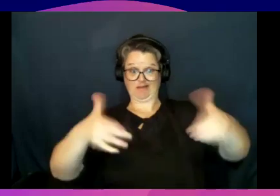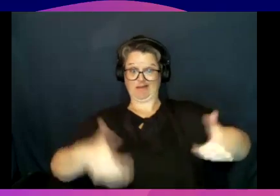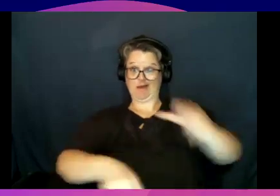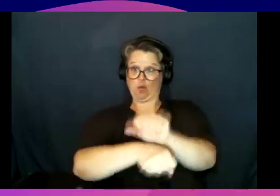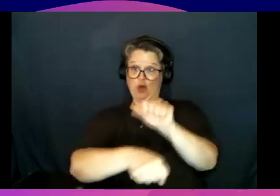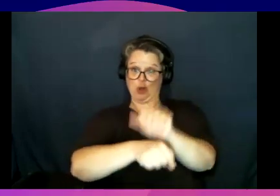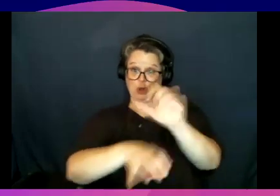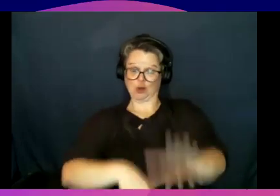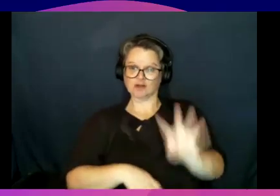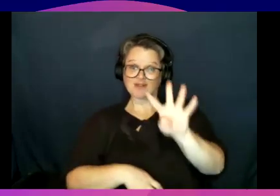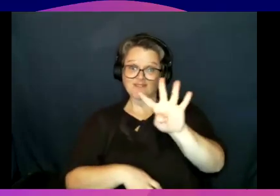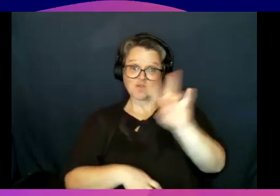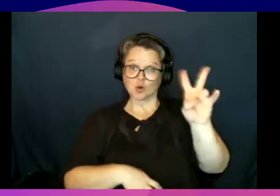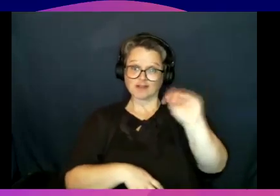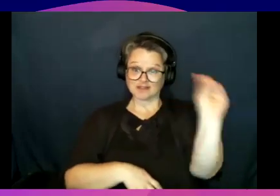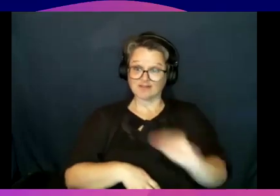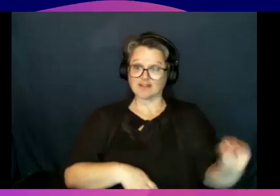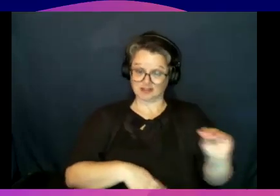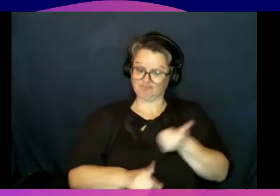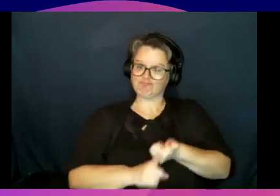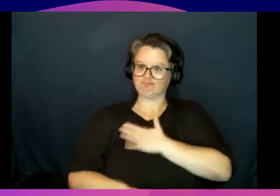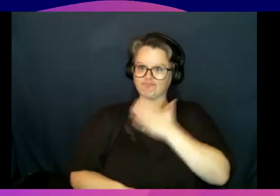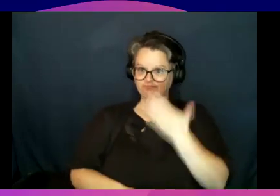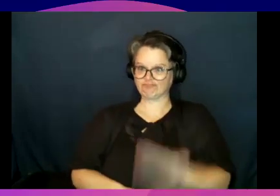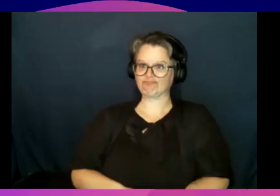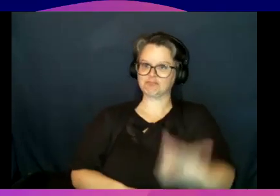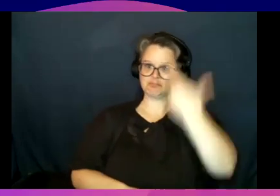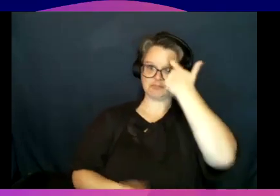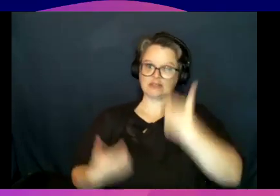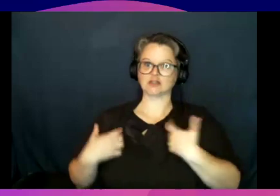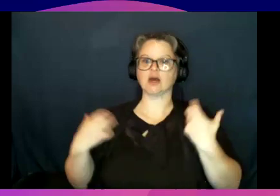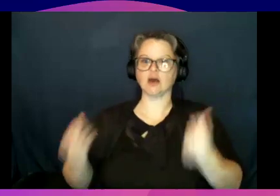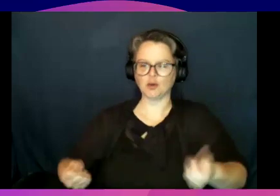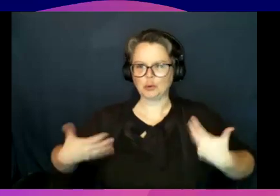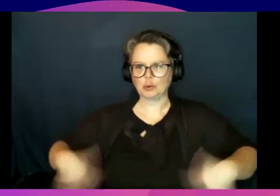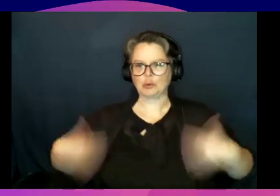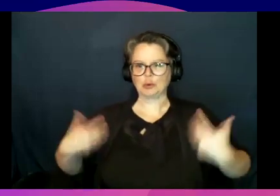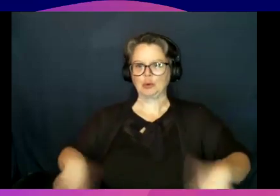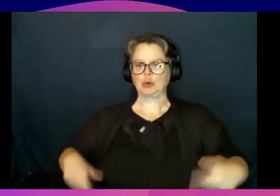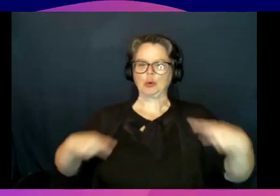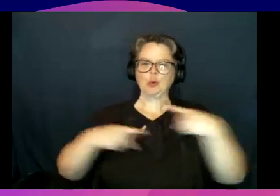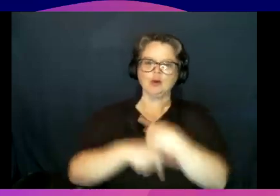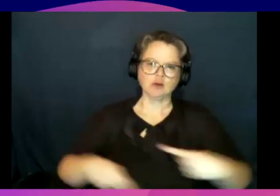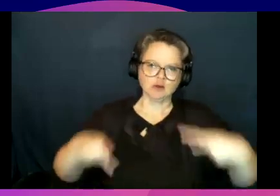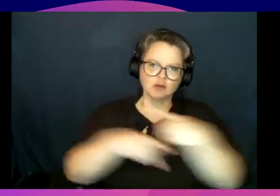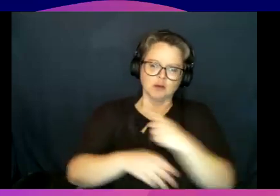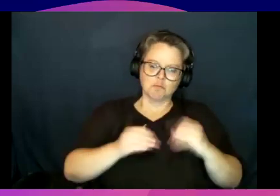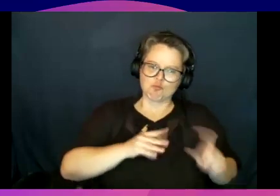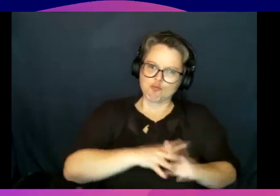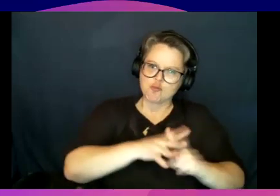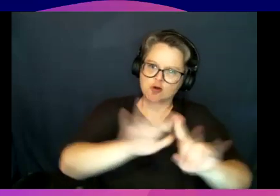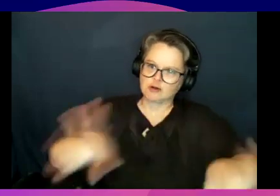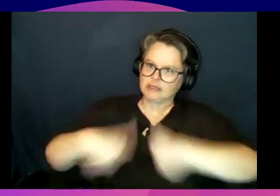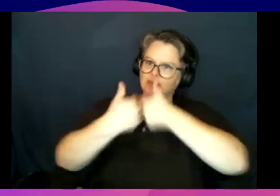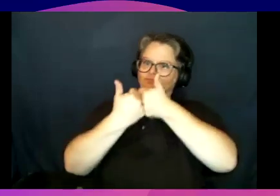So these gaps and challenges contributed to workers feeling unsupported and underappreciated at work, which led to